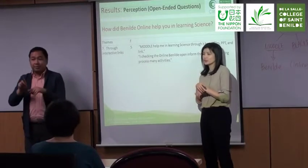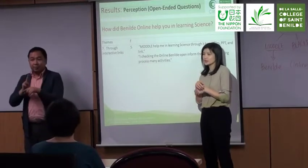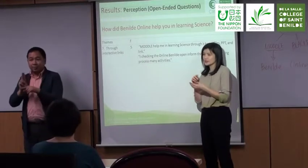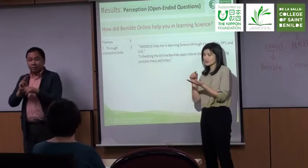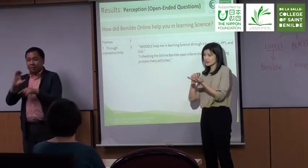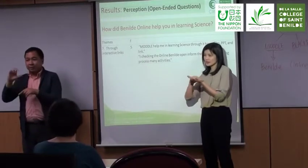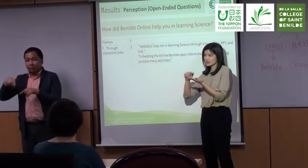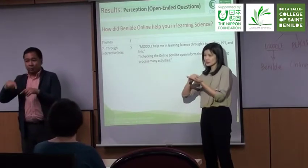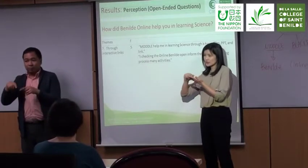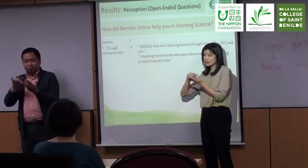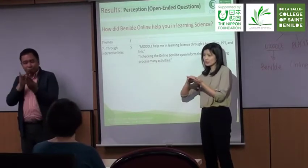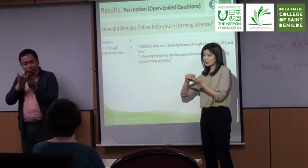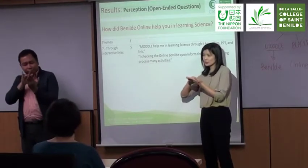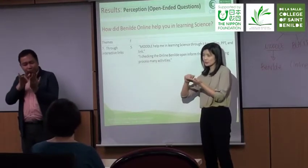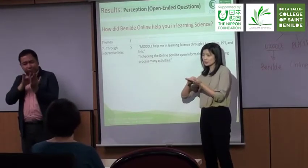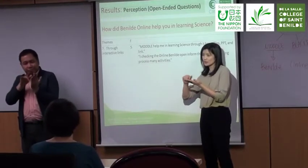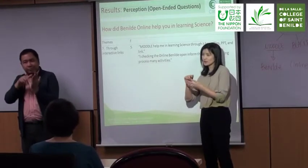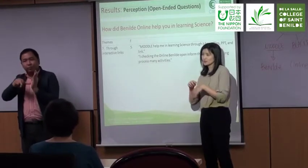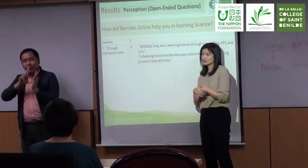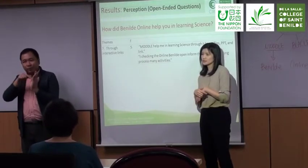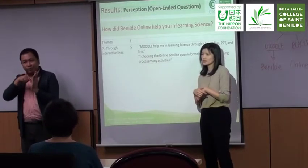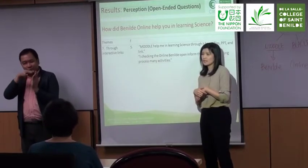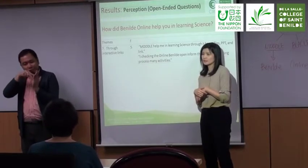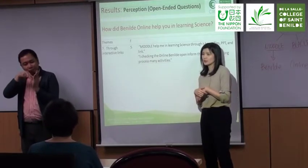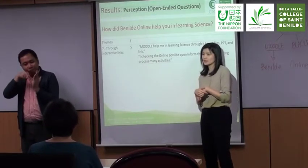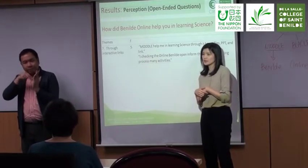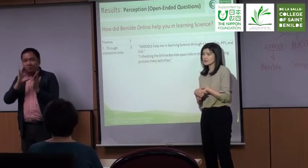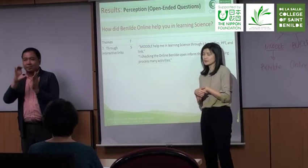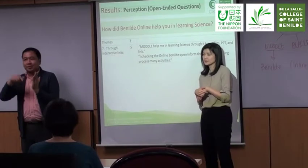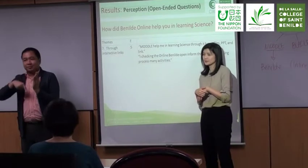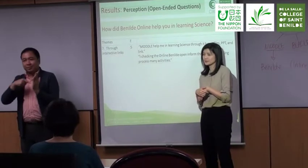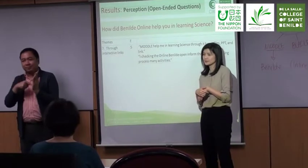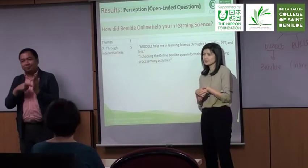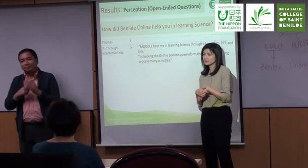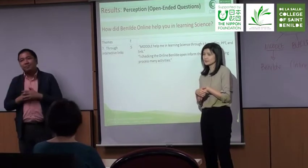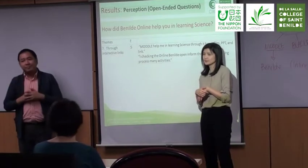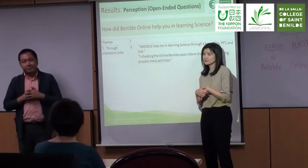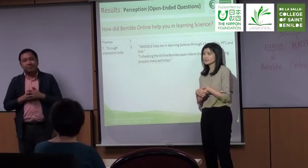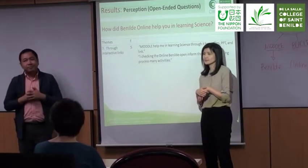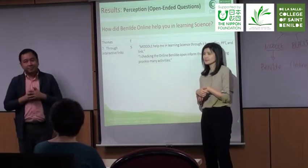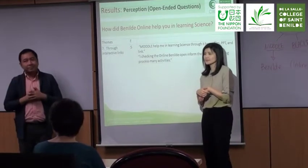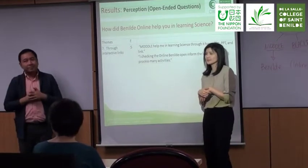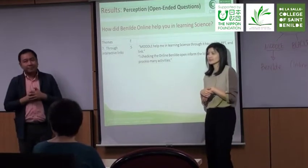cell phones. They review through the cell phones.